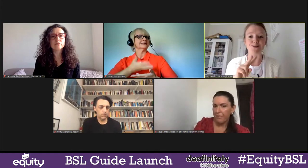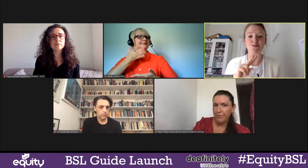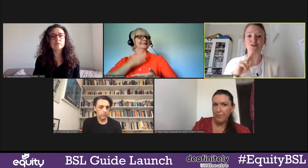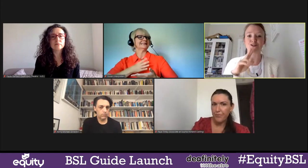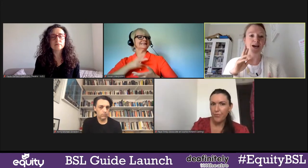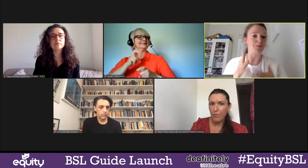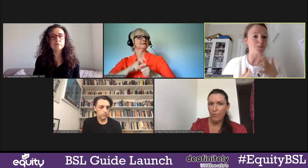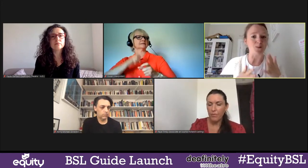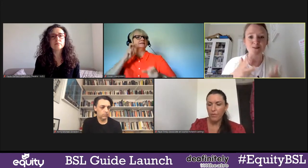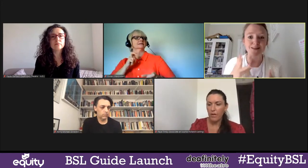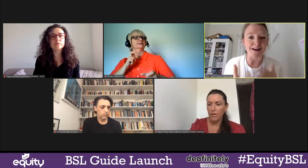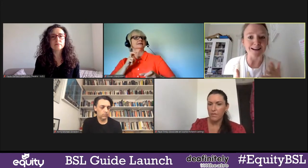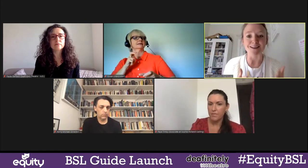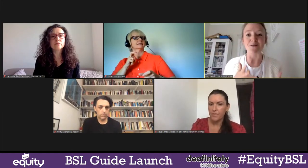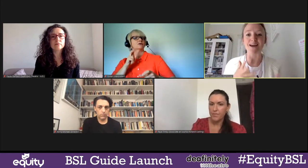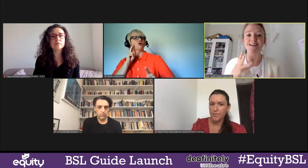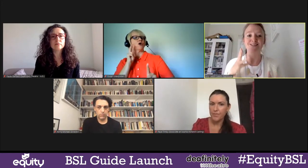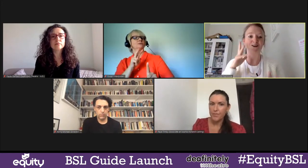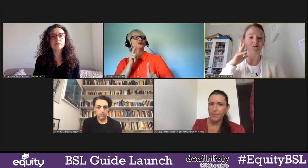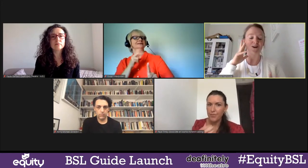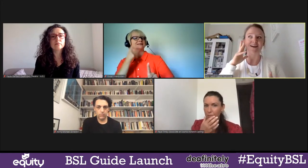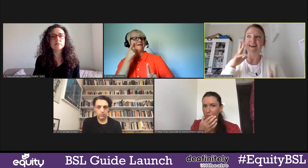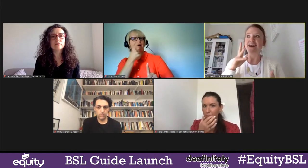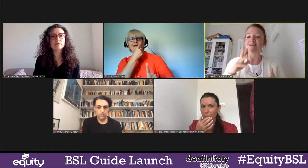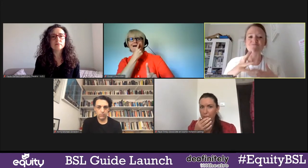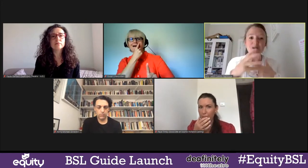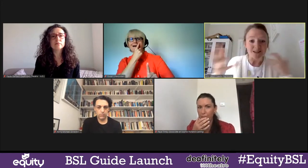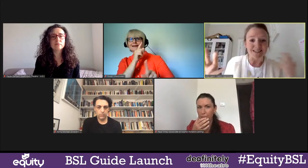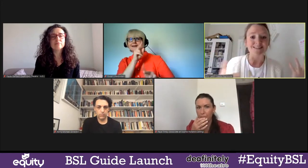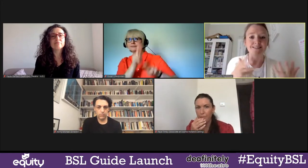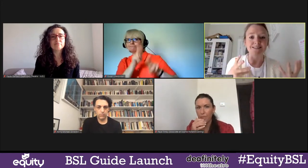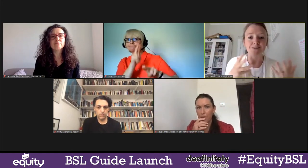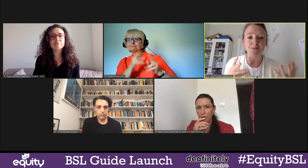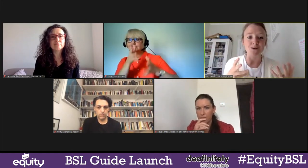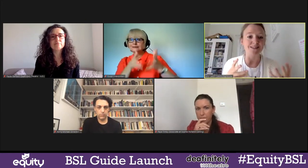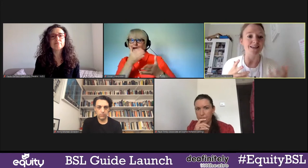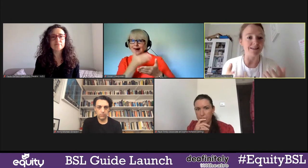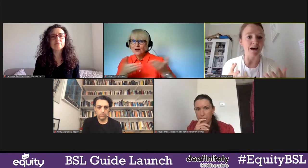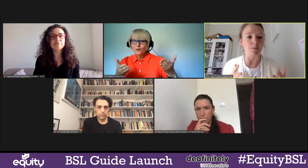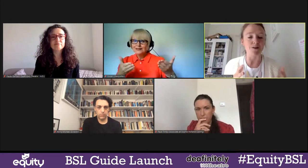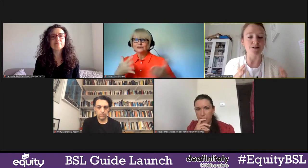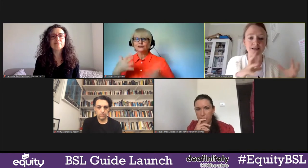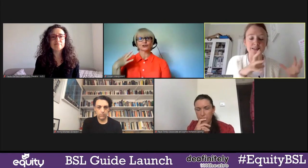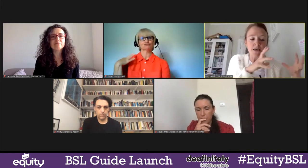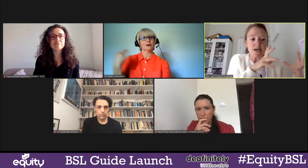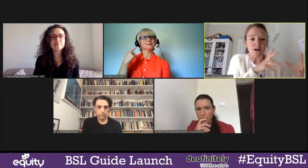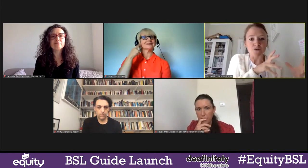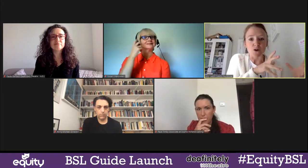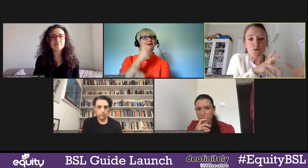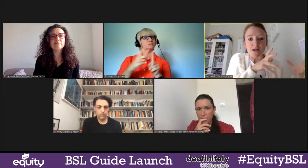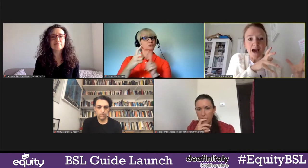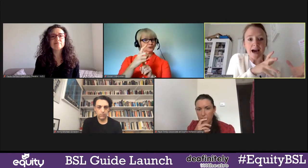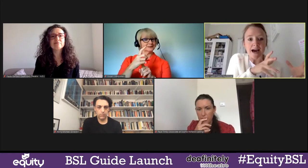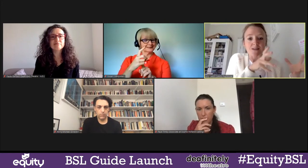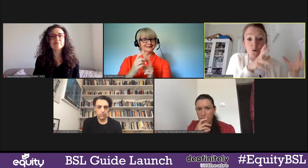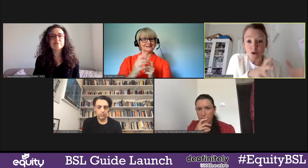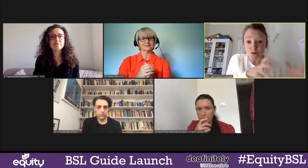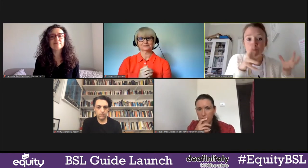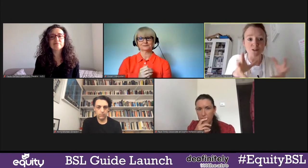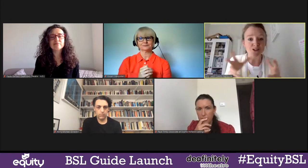could check people's sign language, who were representing the deaf community in that process. And so we had workshop auditions.